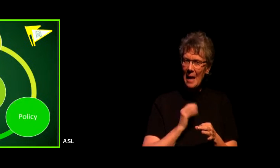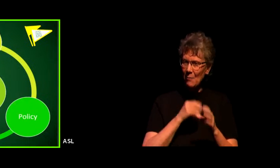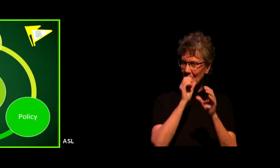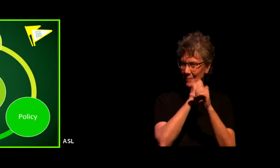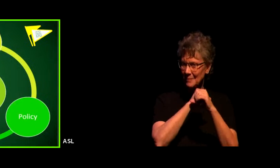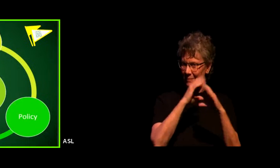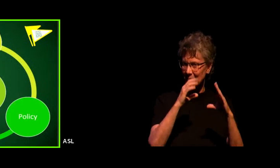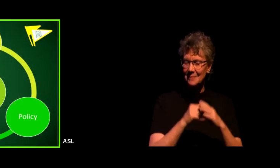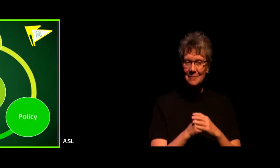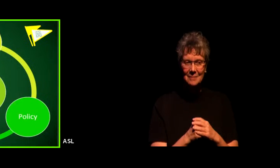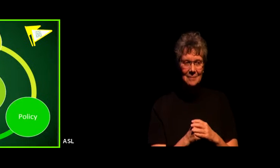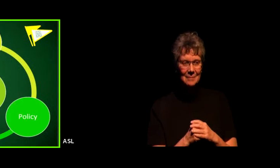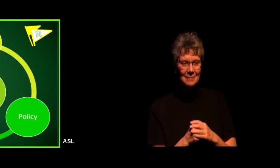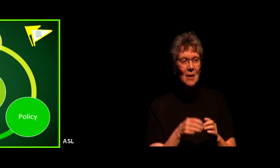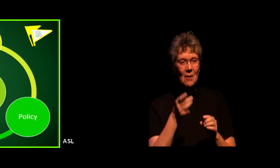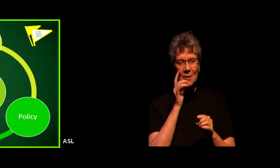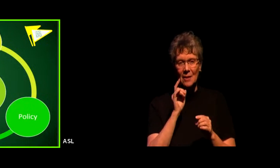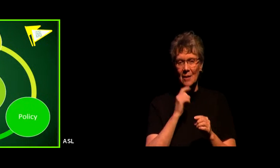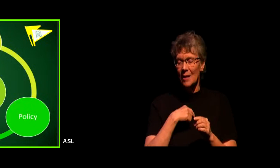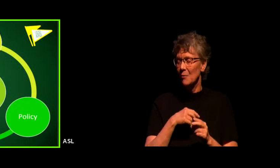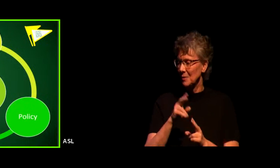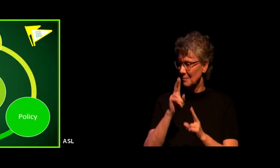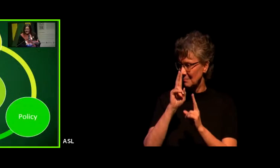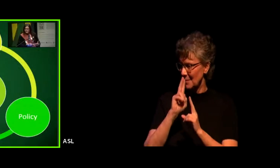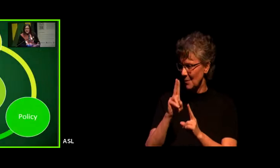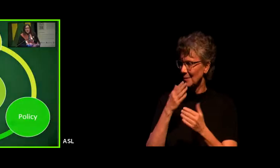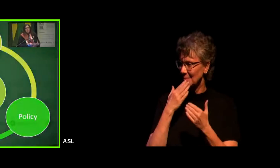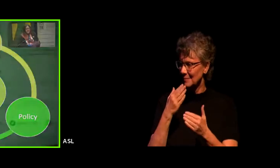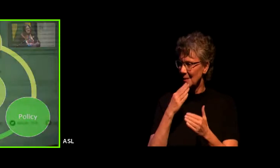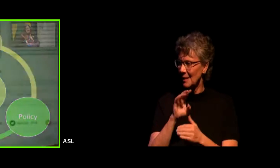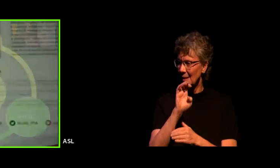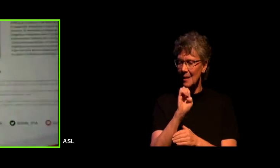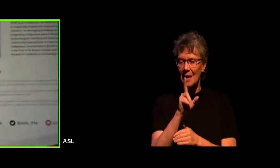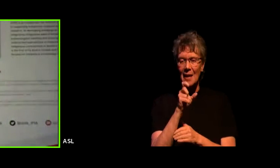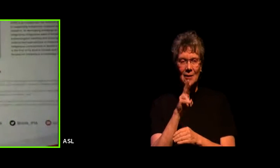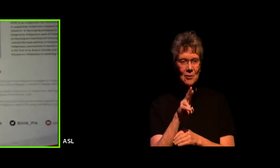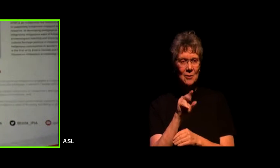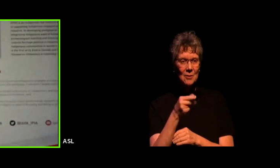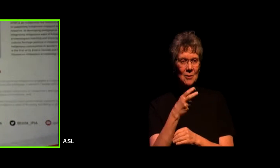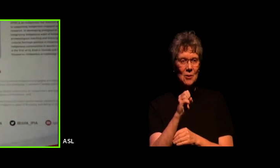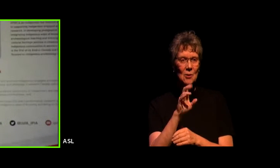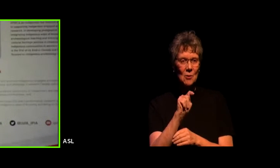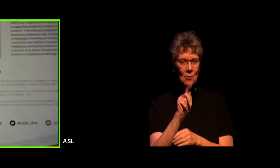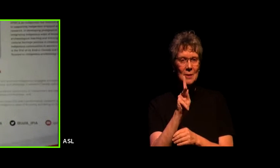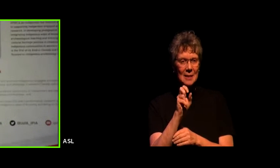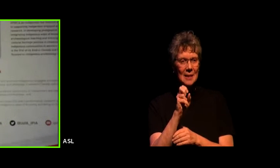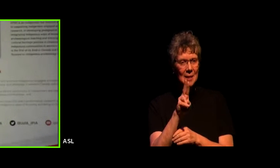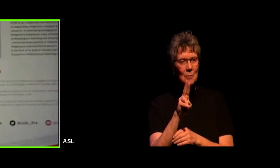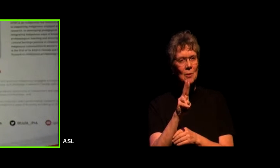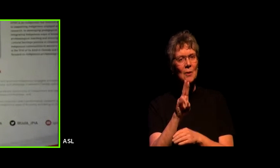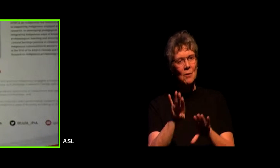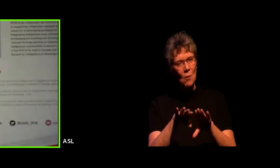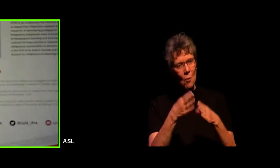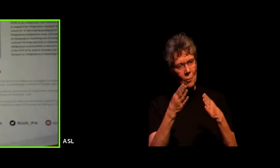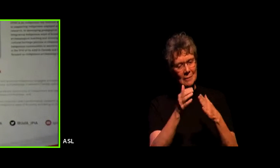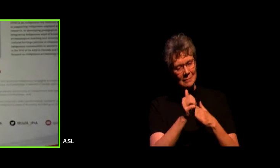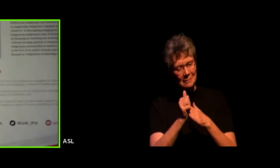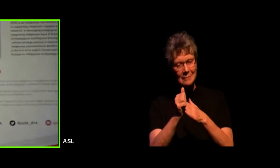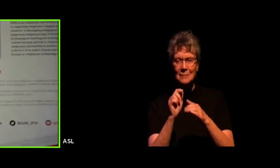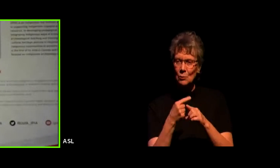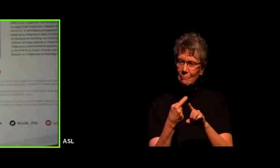honor and appreciate Elder Ghostkeeper for creating an ethical space where we can have what can sometimes be uncomfortable conversations when we're talking about transformation.